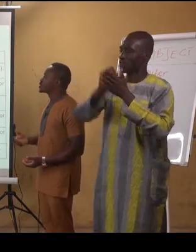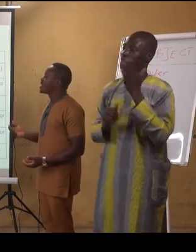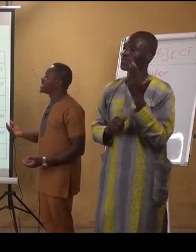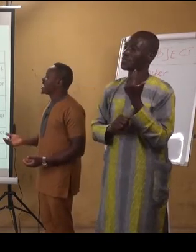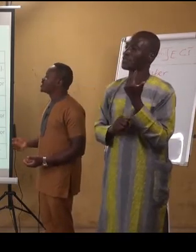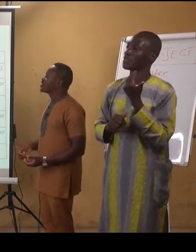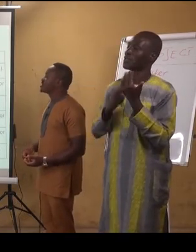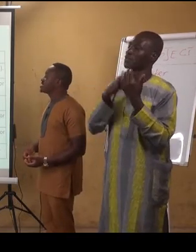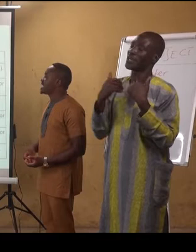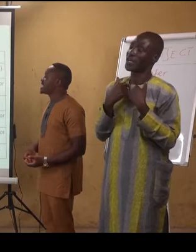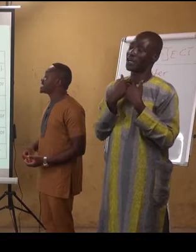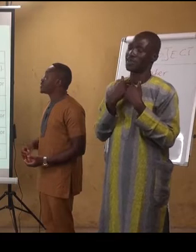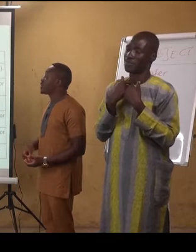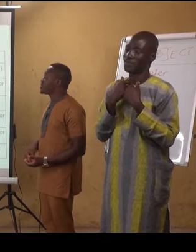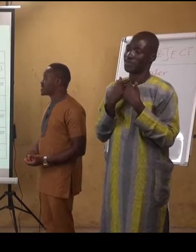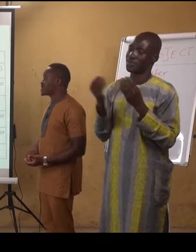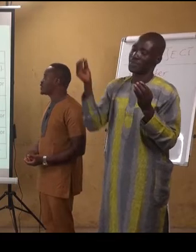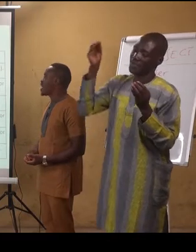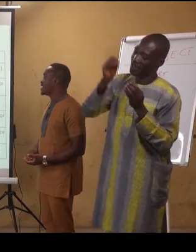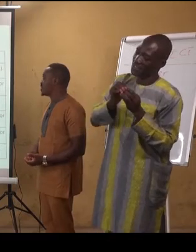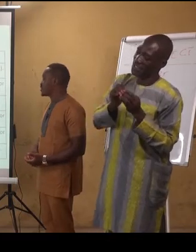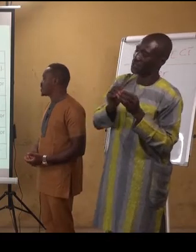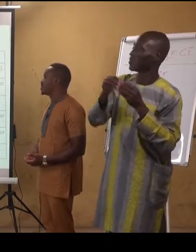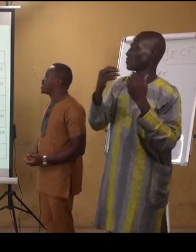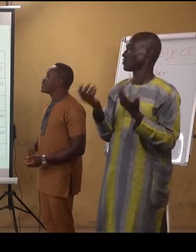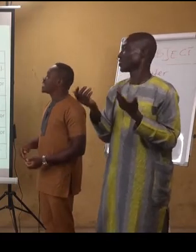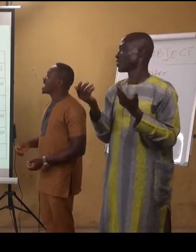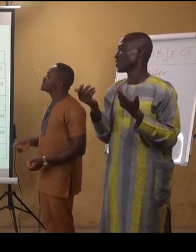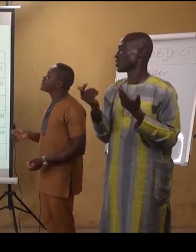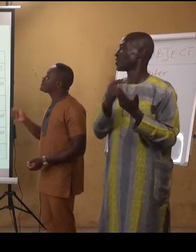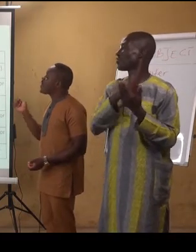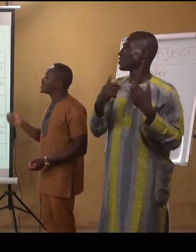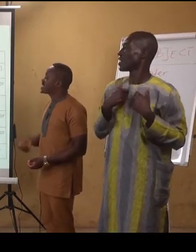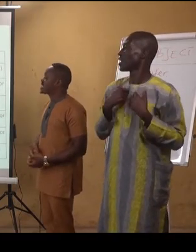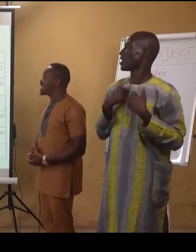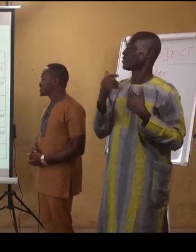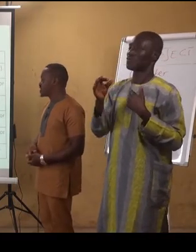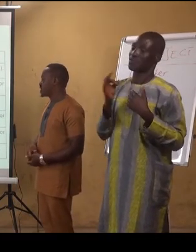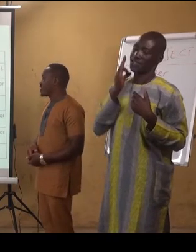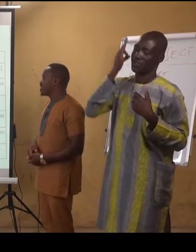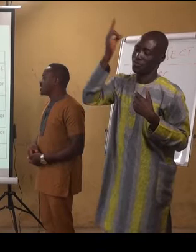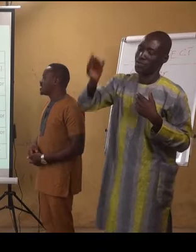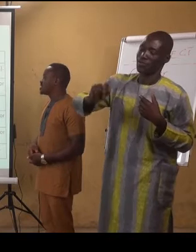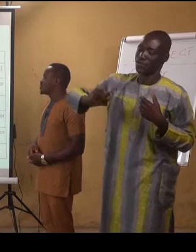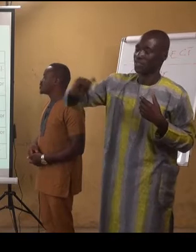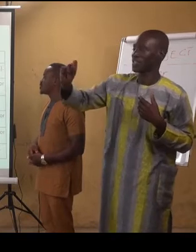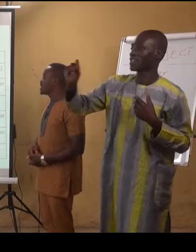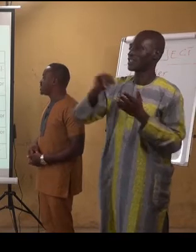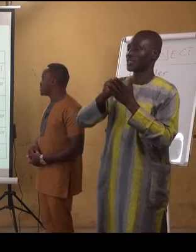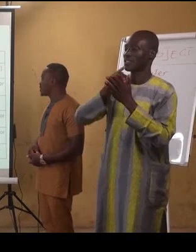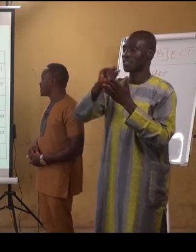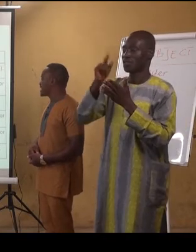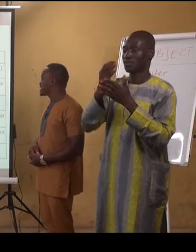We also have the addition sign, that's the plus for addition. We have the forward slash is used